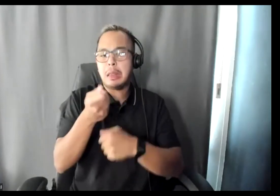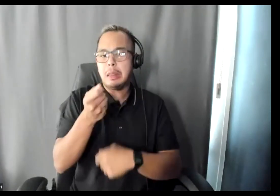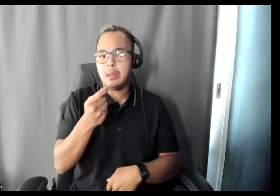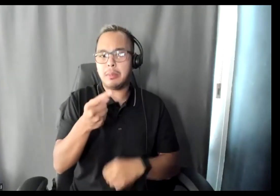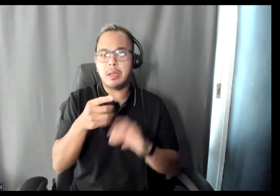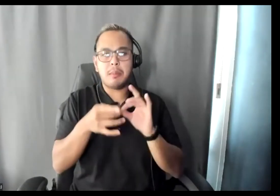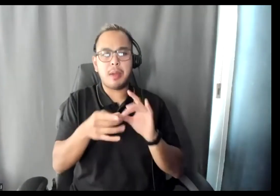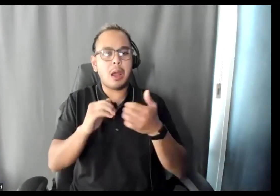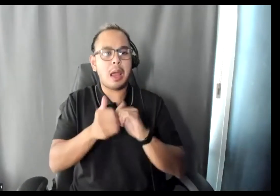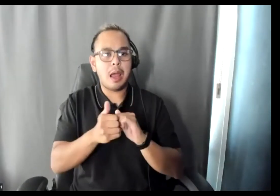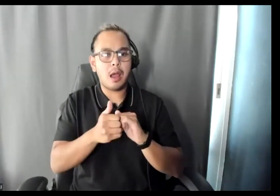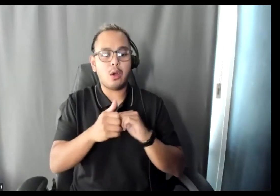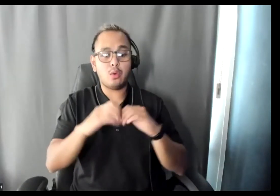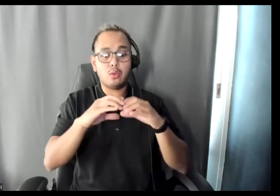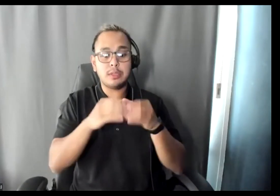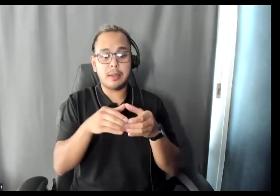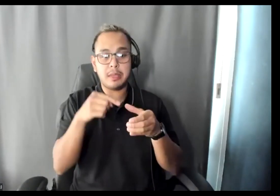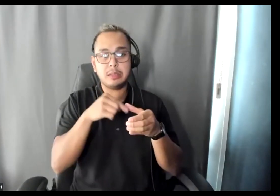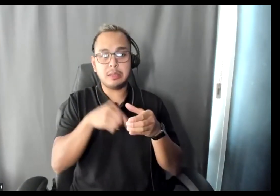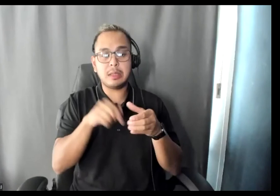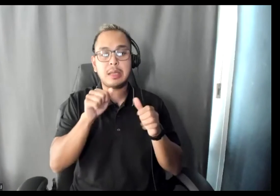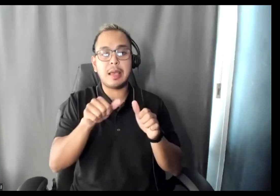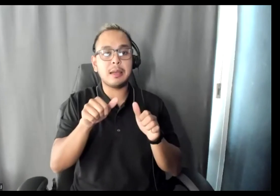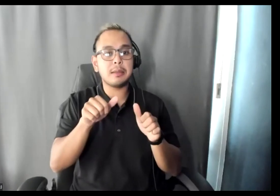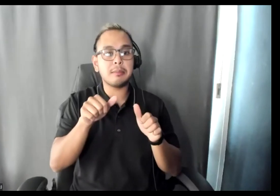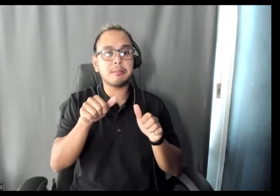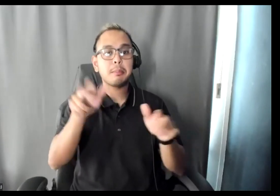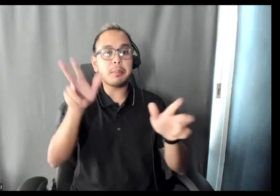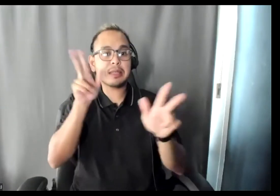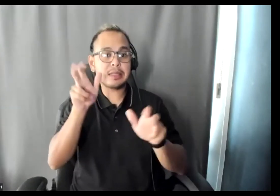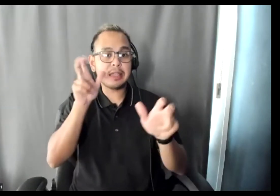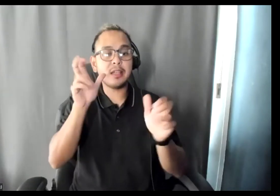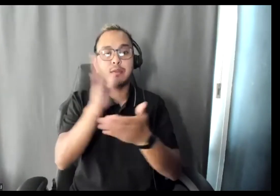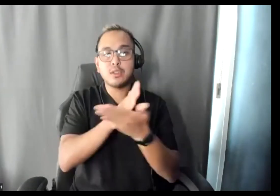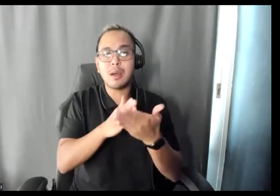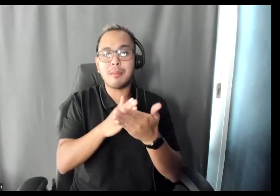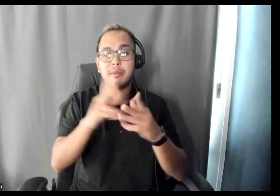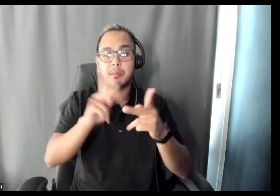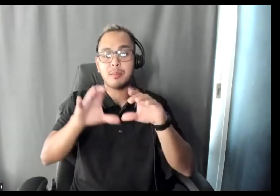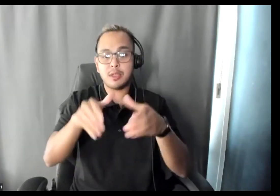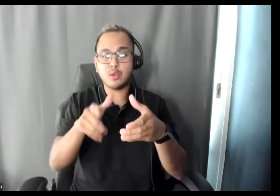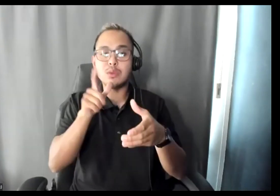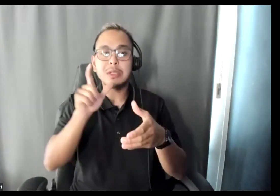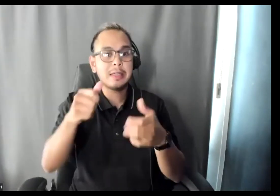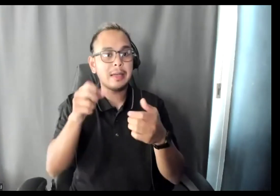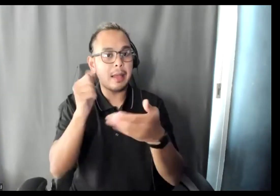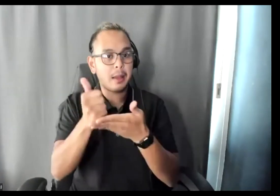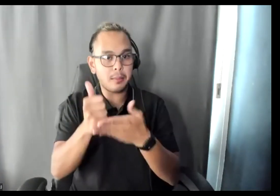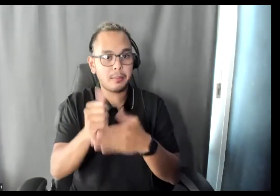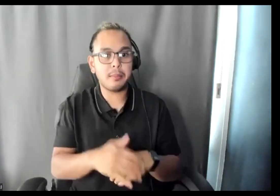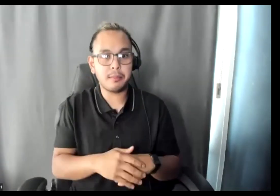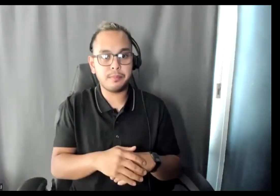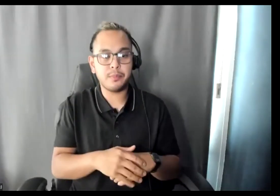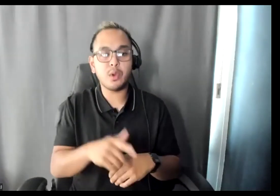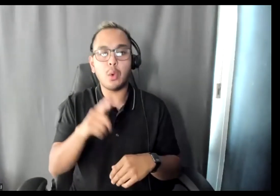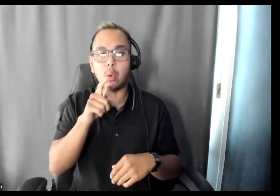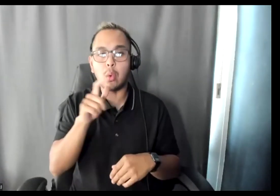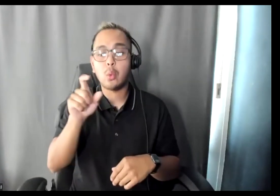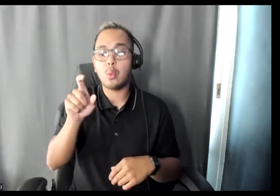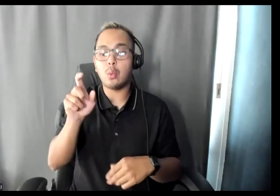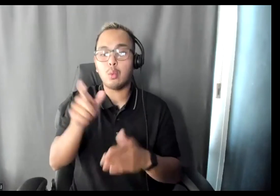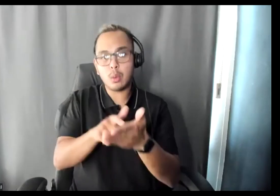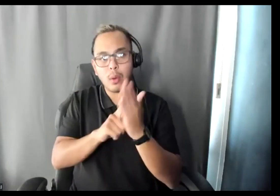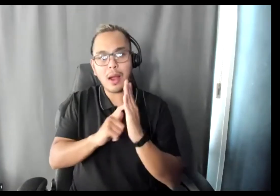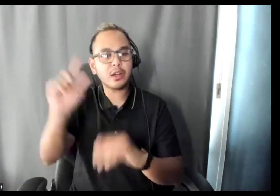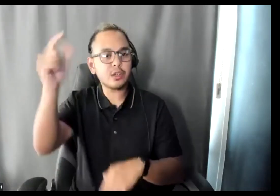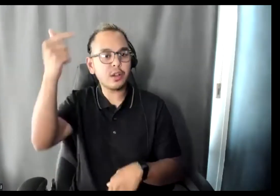how some segments would perceive parts of the population that do need help, that, require some government assistance or